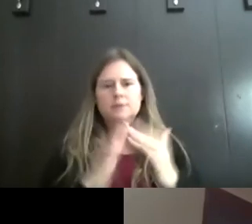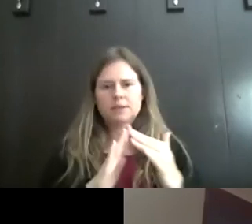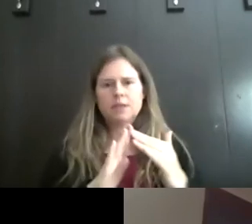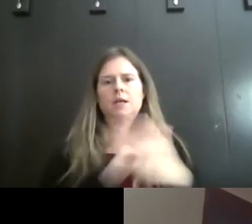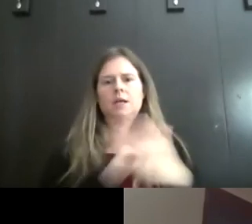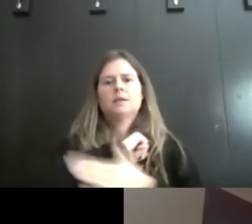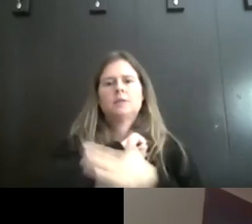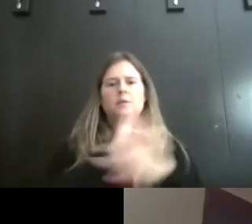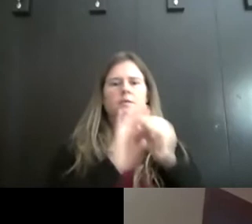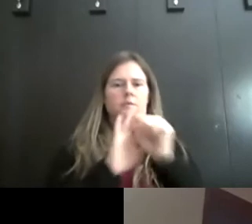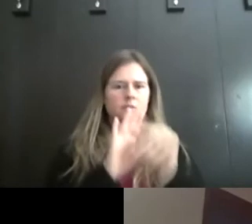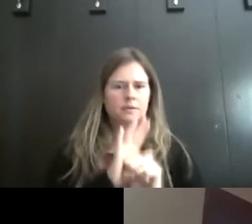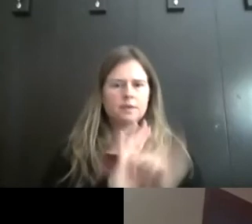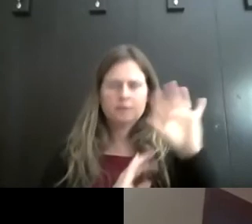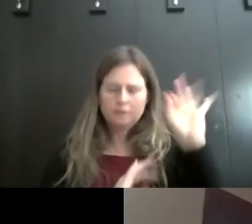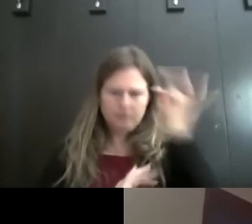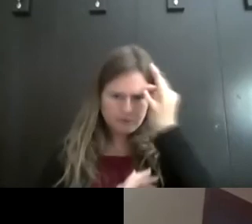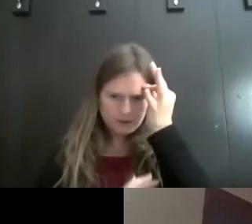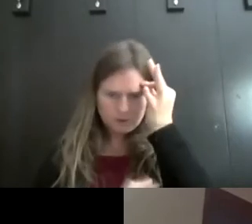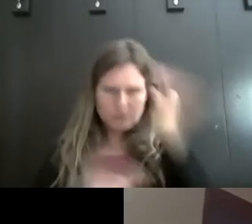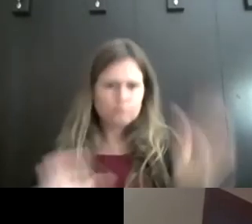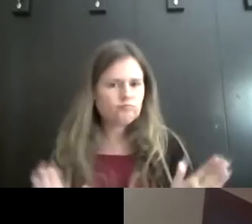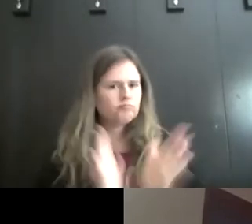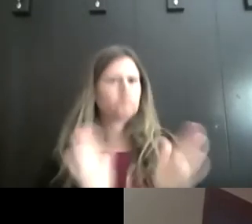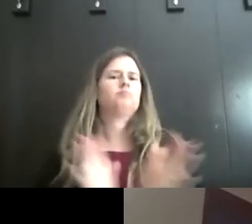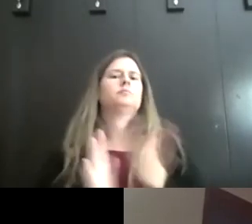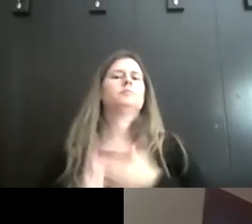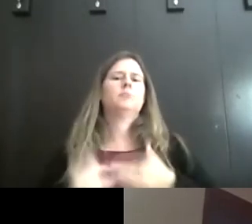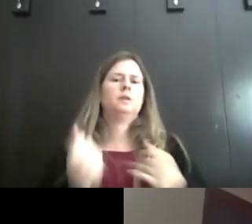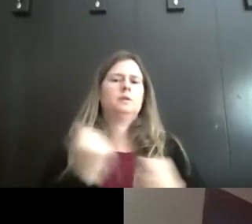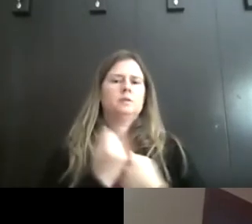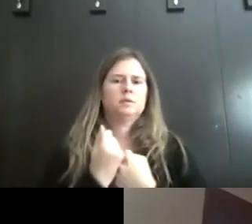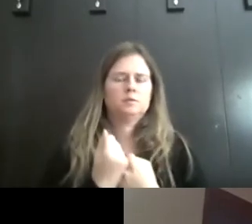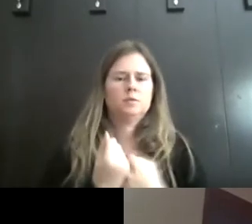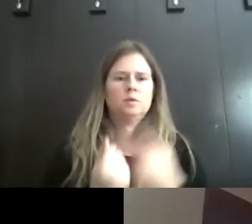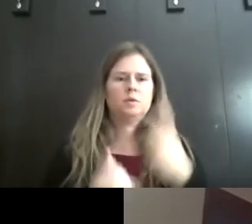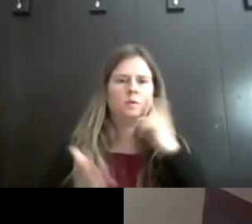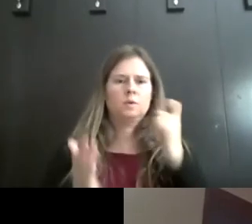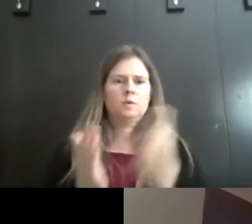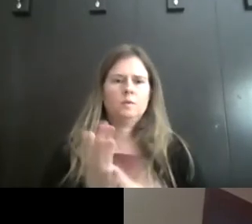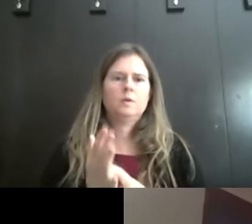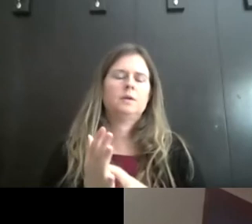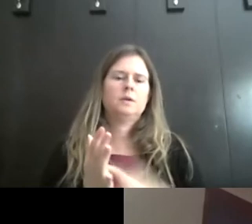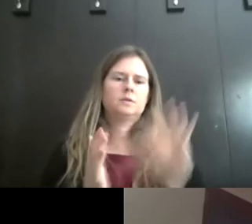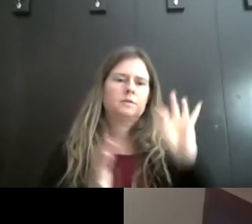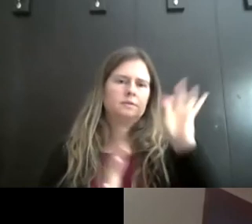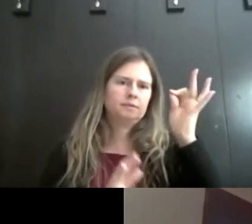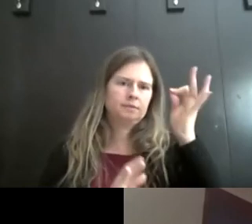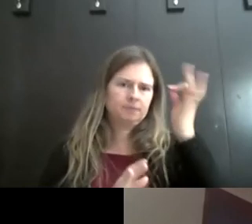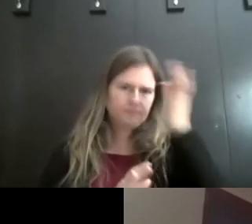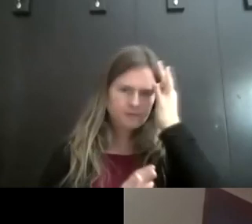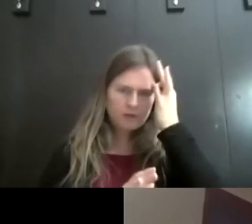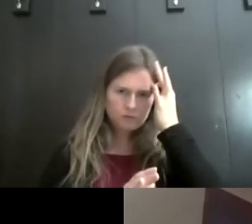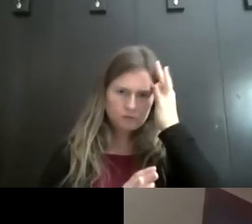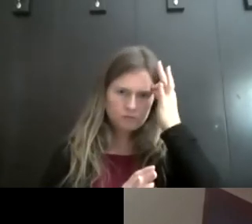and say, and encourage them to support all the federally non-recognized tribes. And they